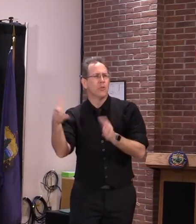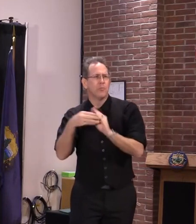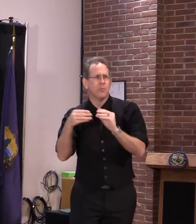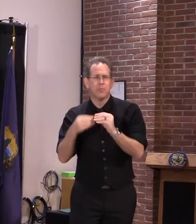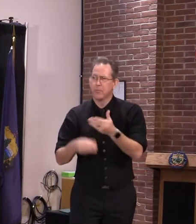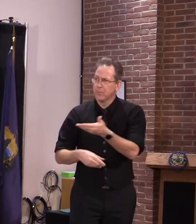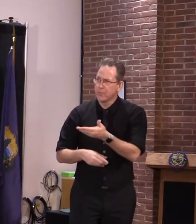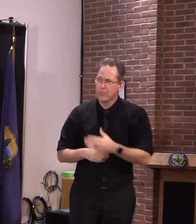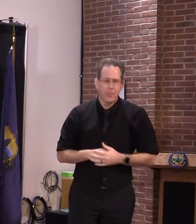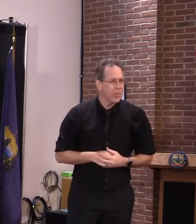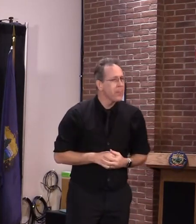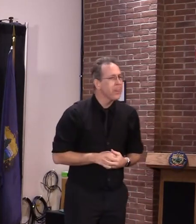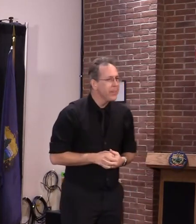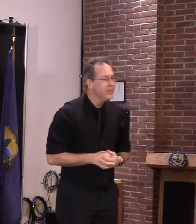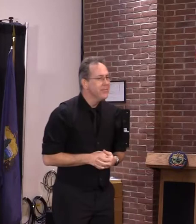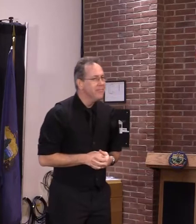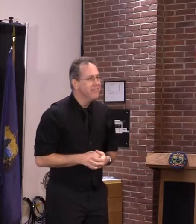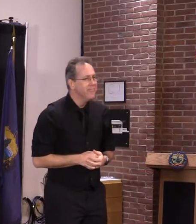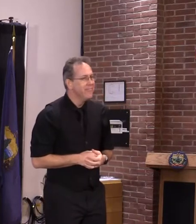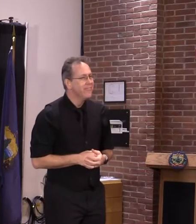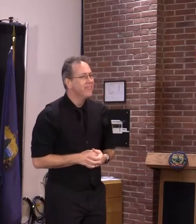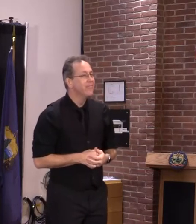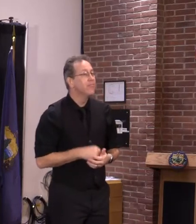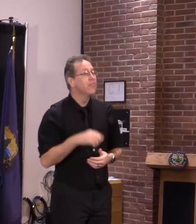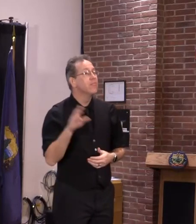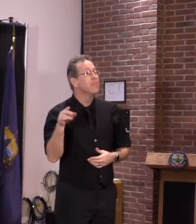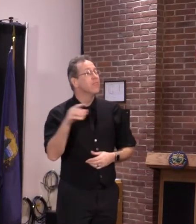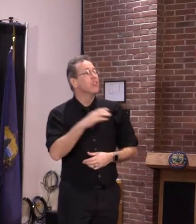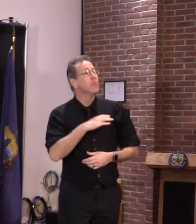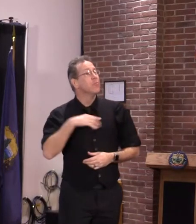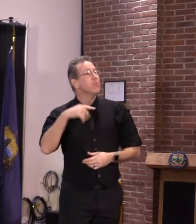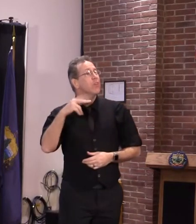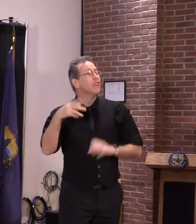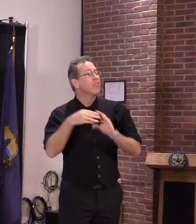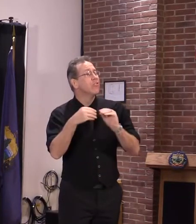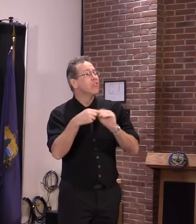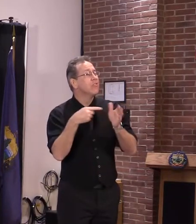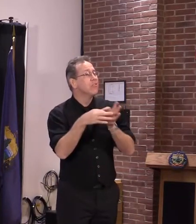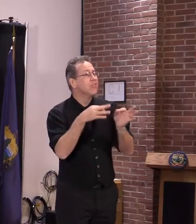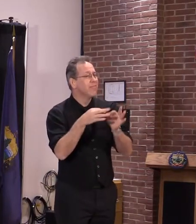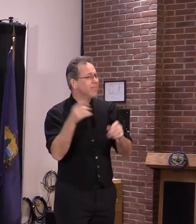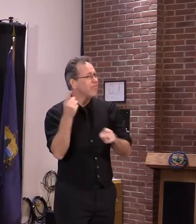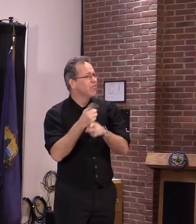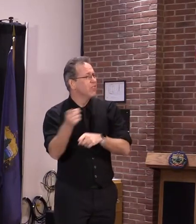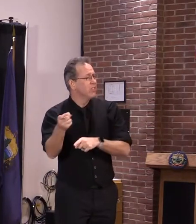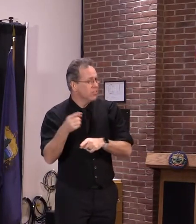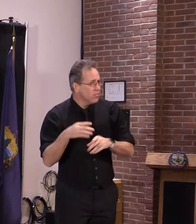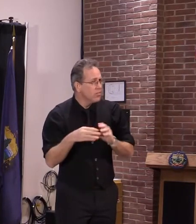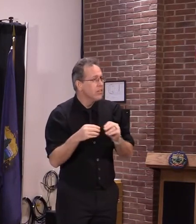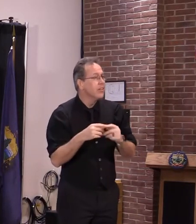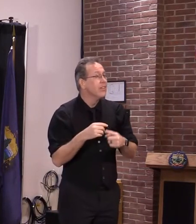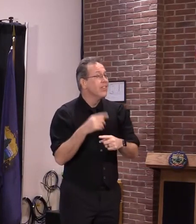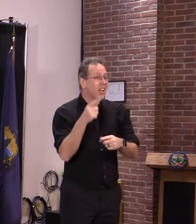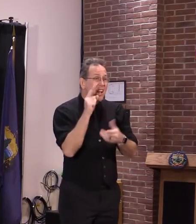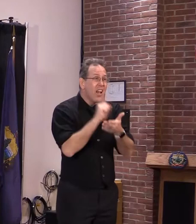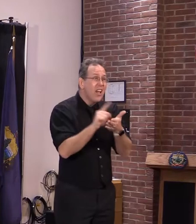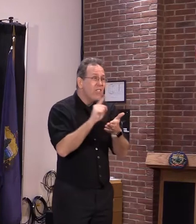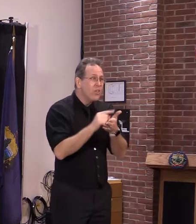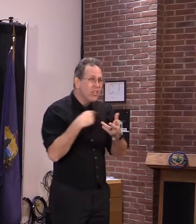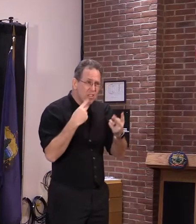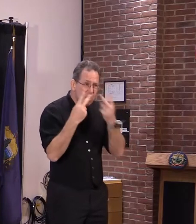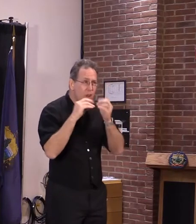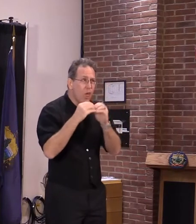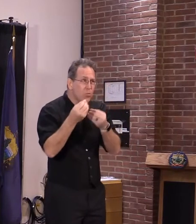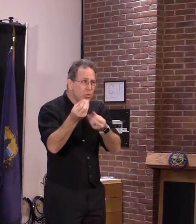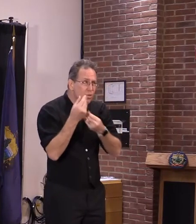And I think the data that Commissioner Pucek showed on one slide basically shows every week we continue to have abundant